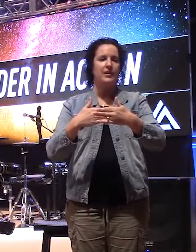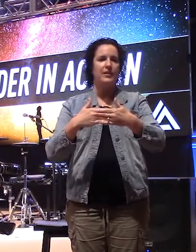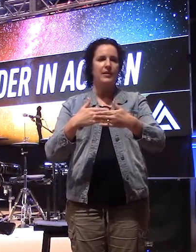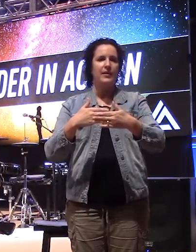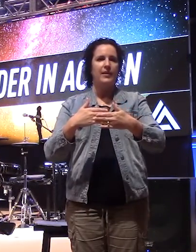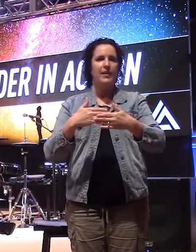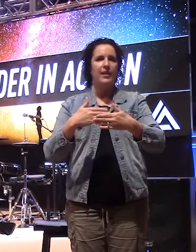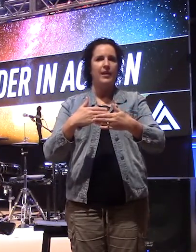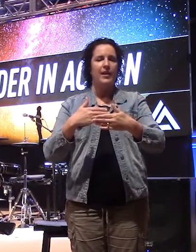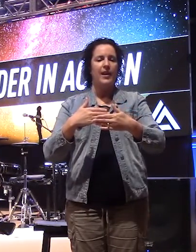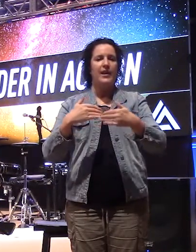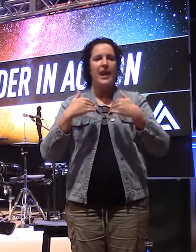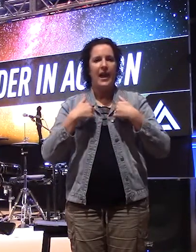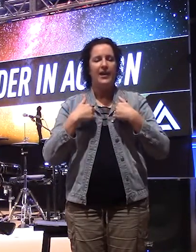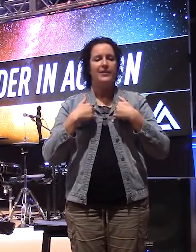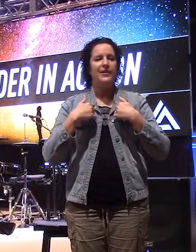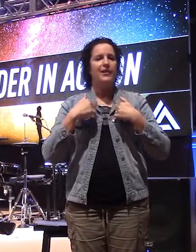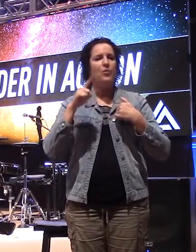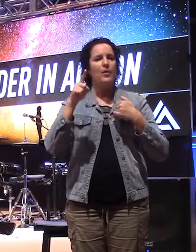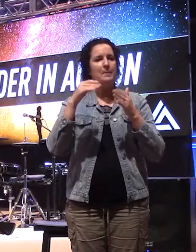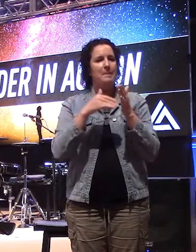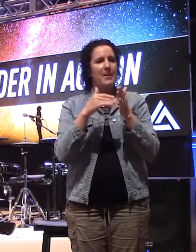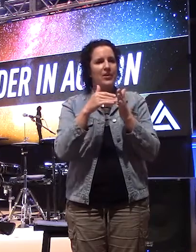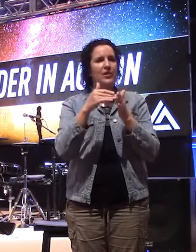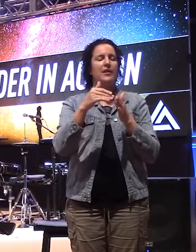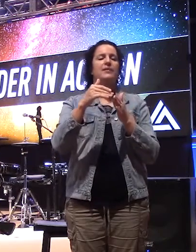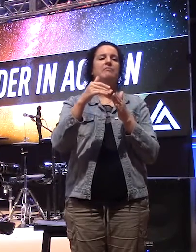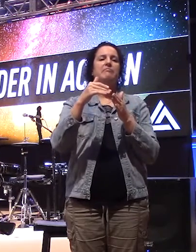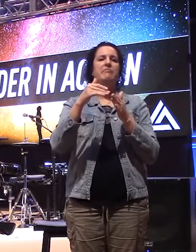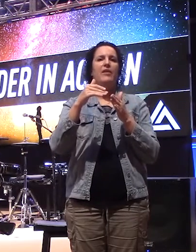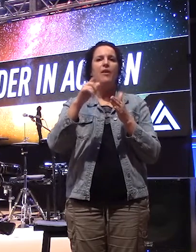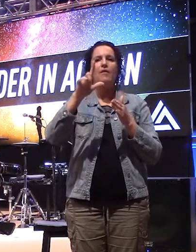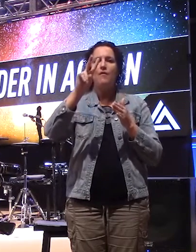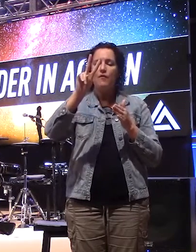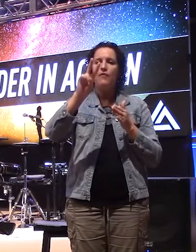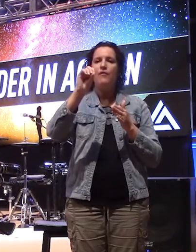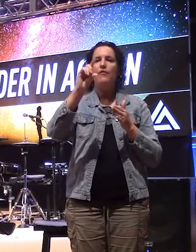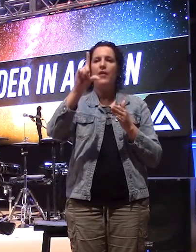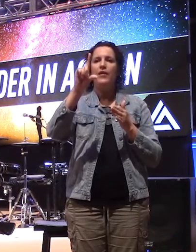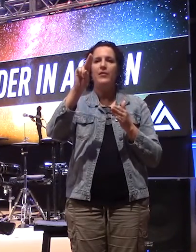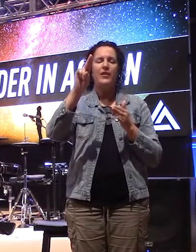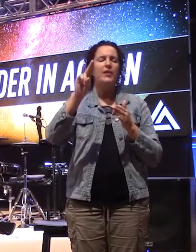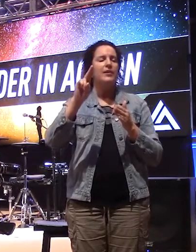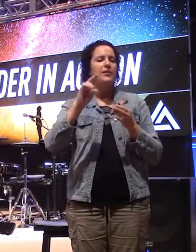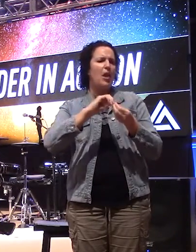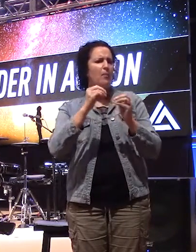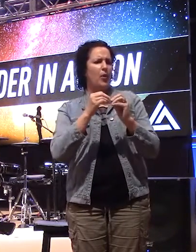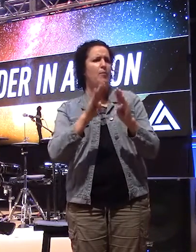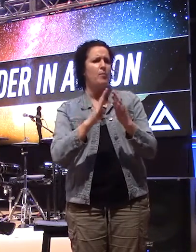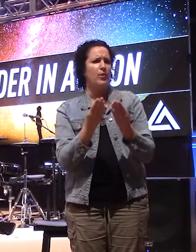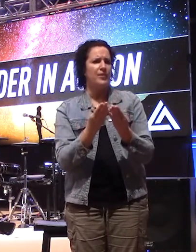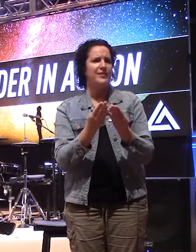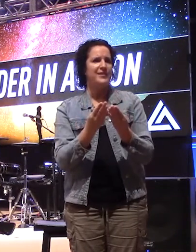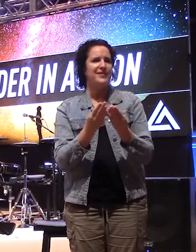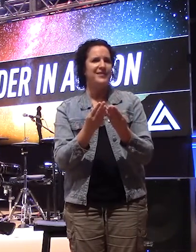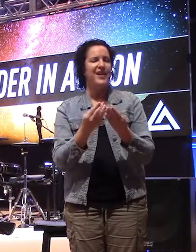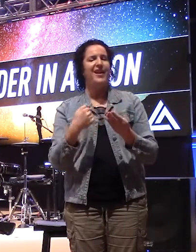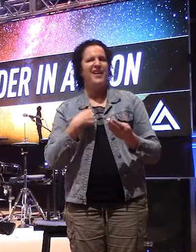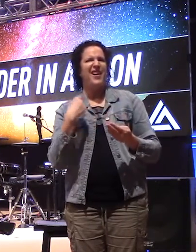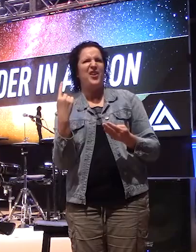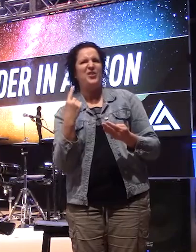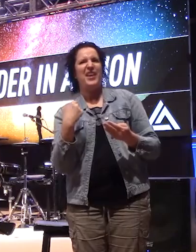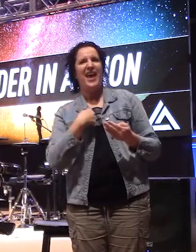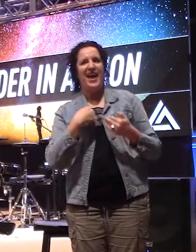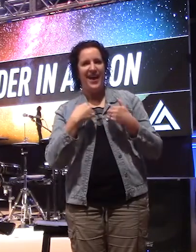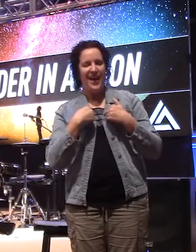a million volume library, Eric, do you have a million volumes in your library? I only have 5 in mine before I'm coloring